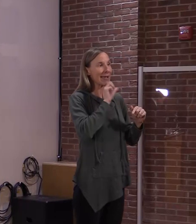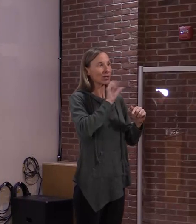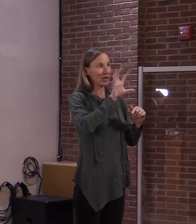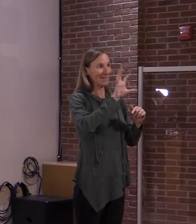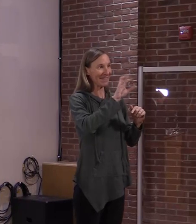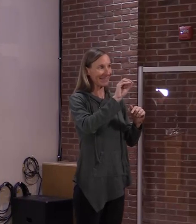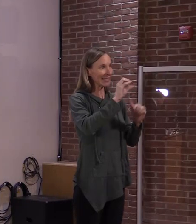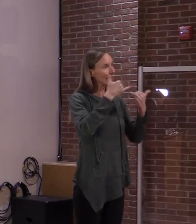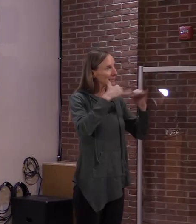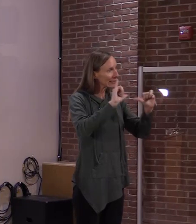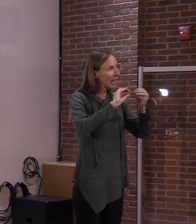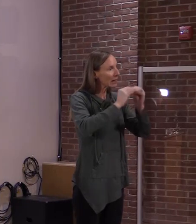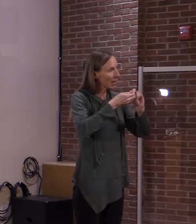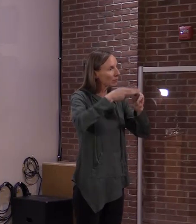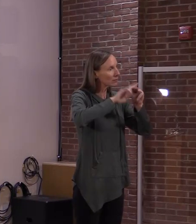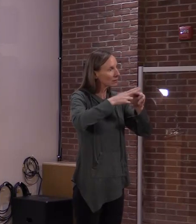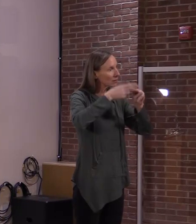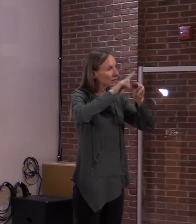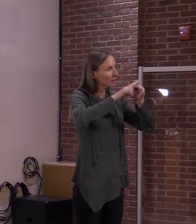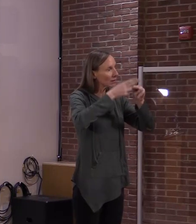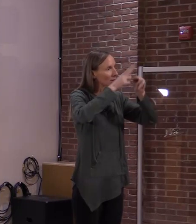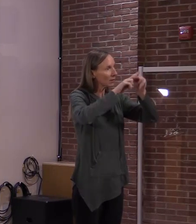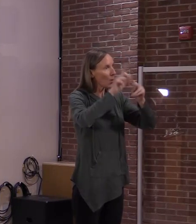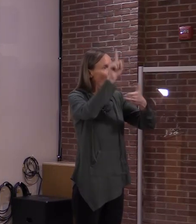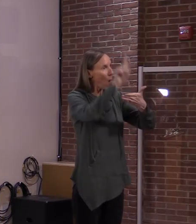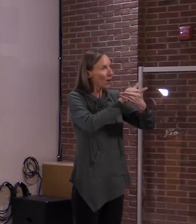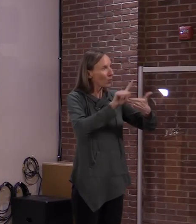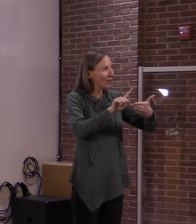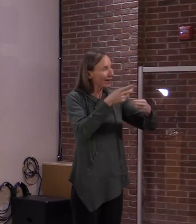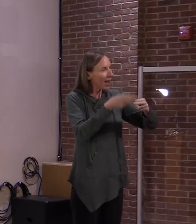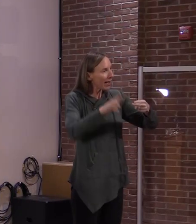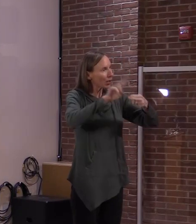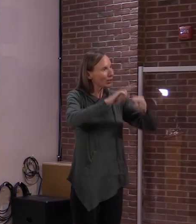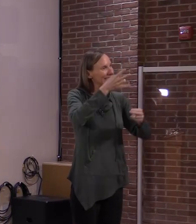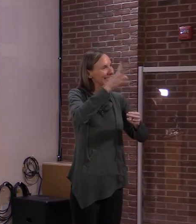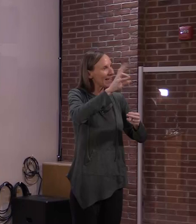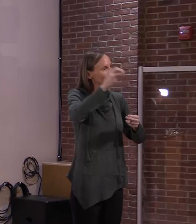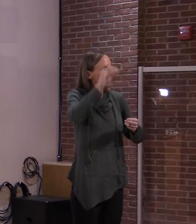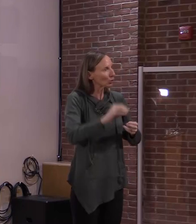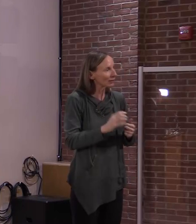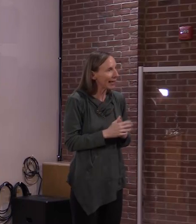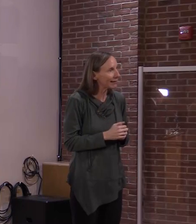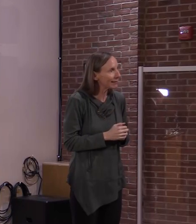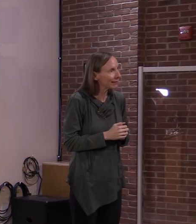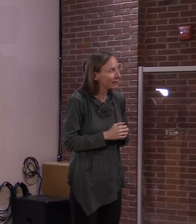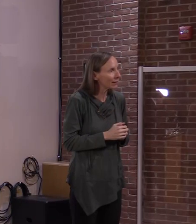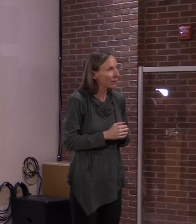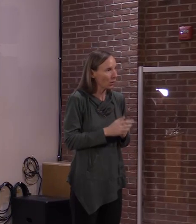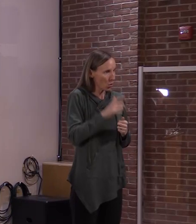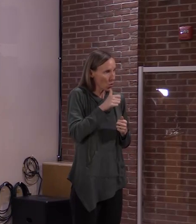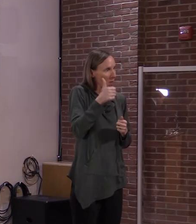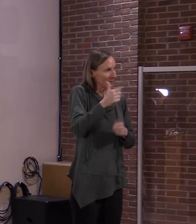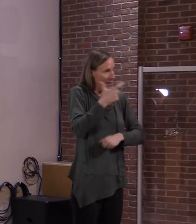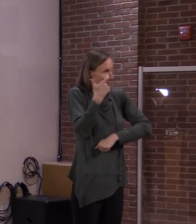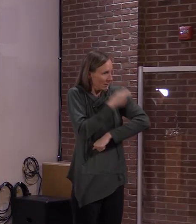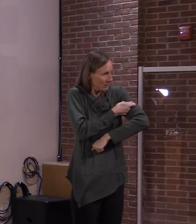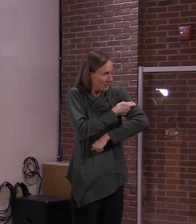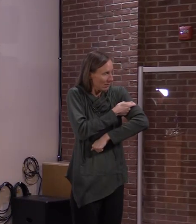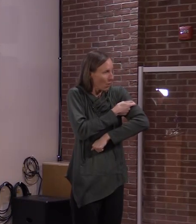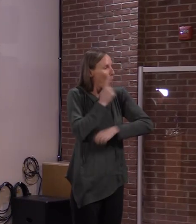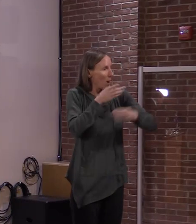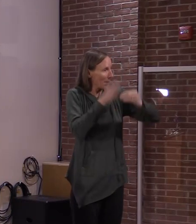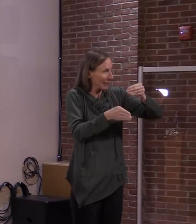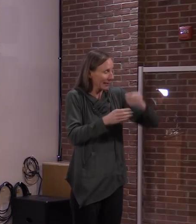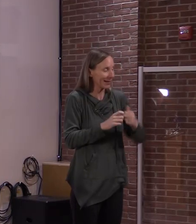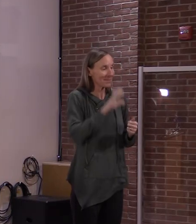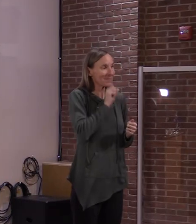still increasing, you know, 17% over last week in terms of their individuals that have started or completed vaccination. The 40-year-olds are,